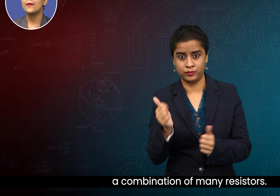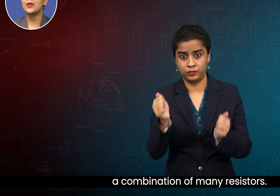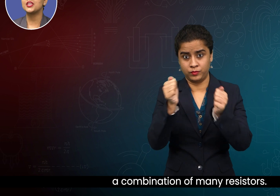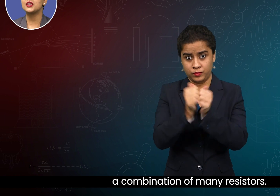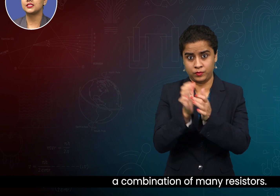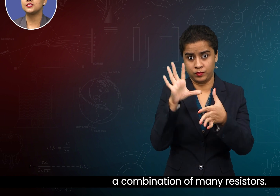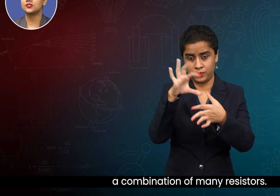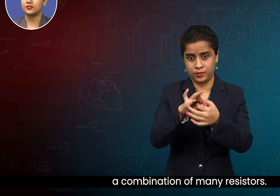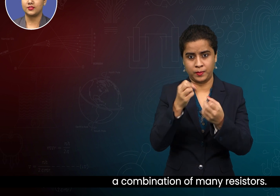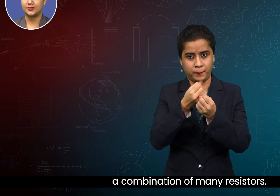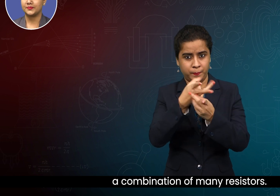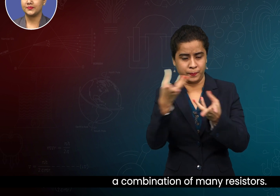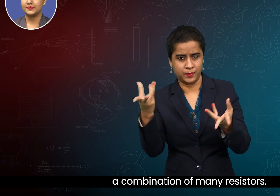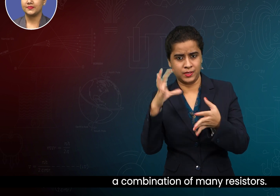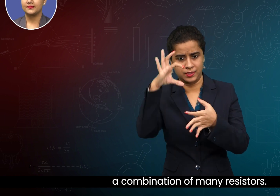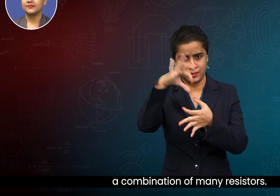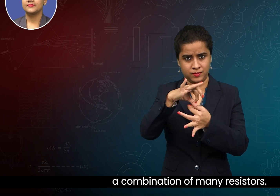of many resistors.